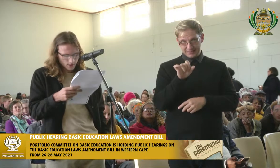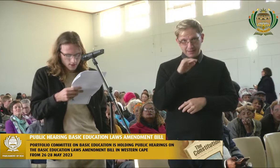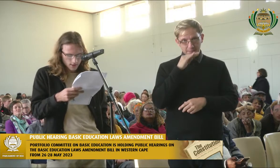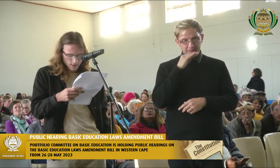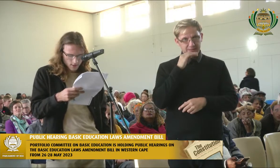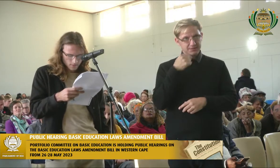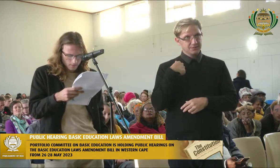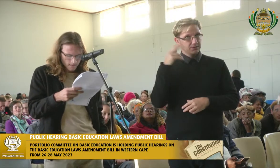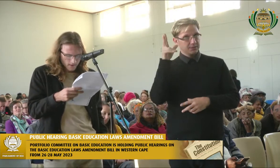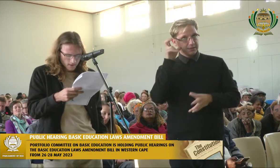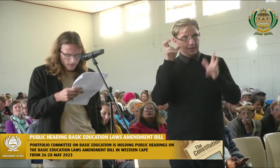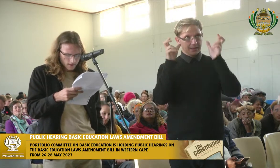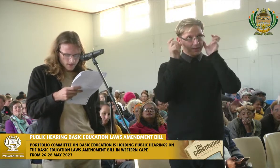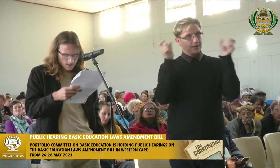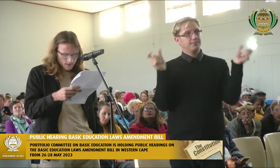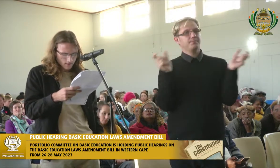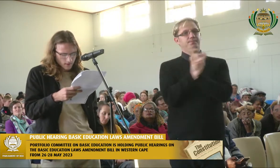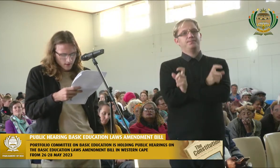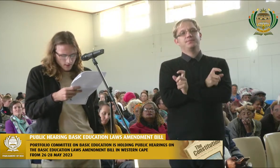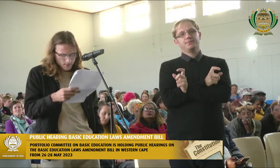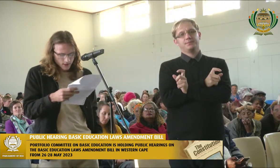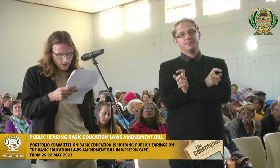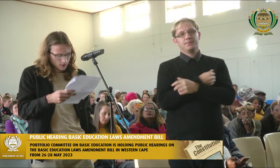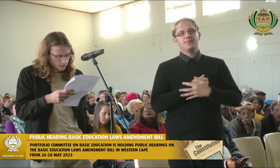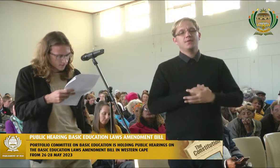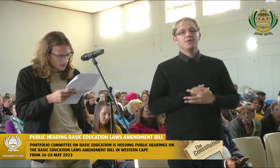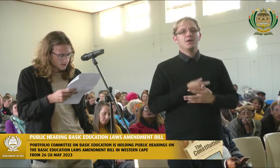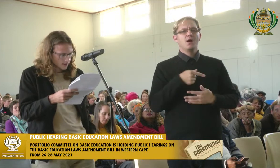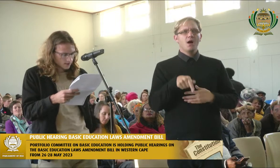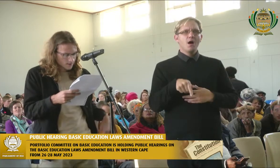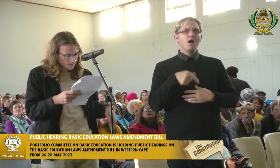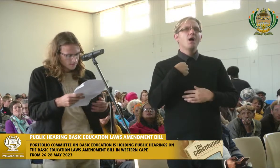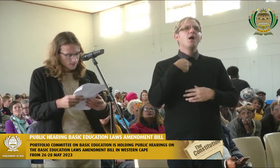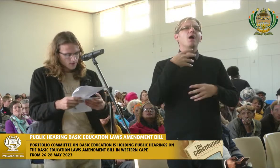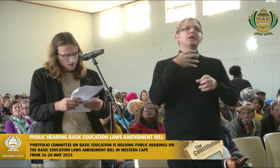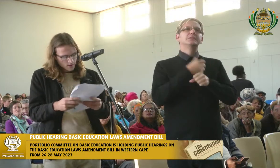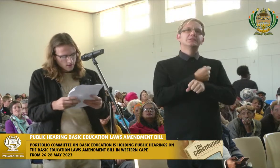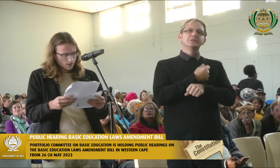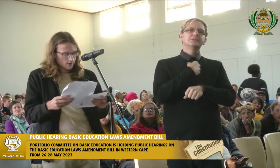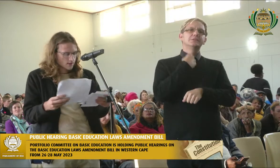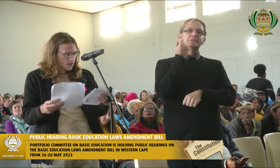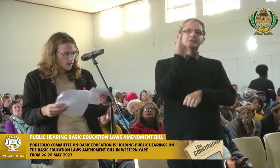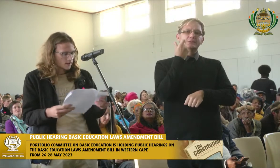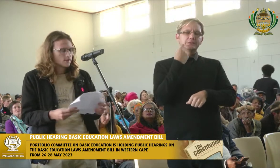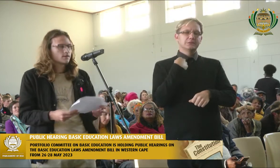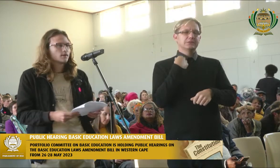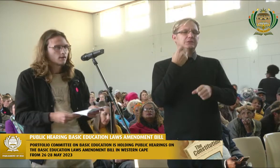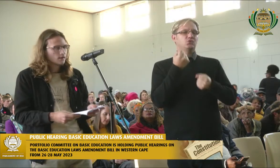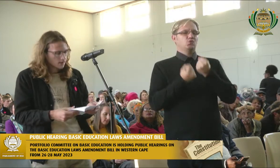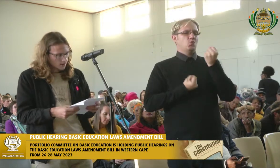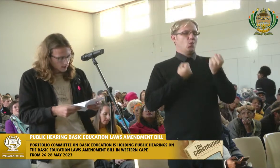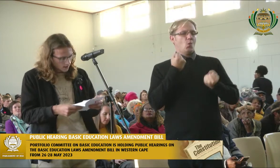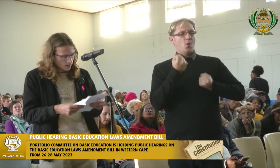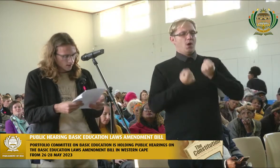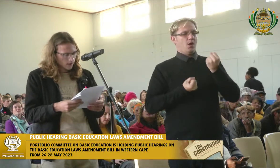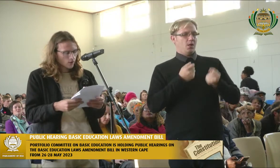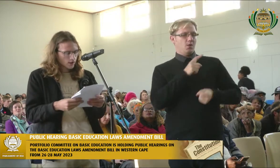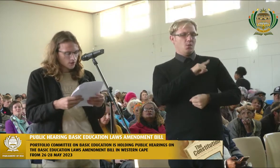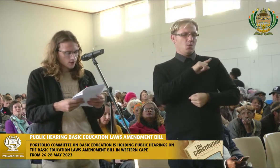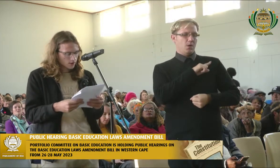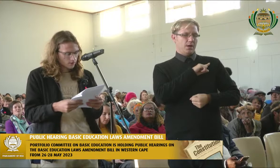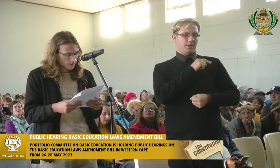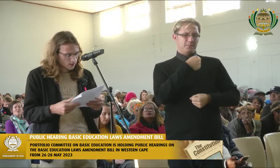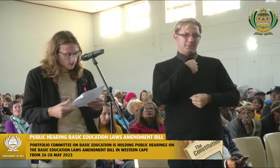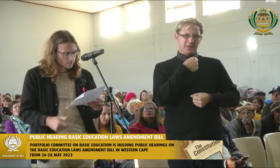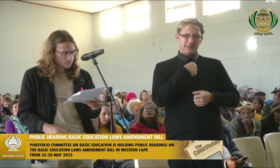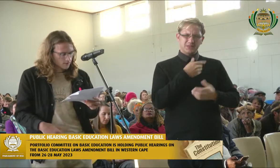auditory dyslexia. This explained a lot of my struggles and why